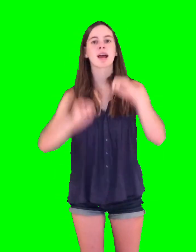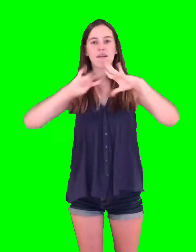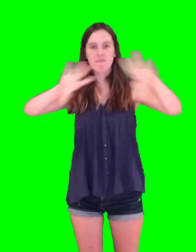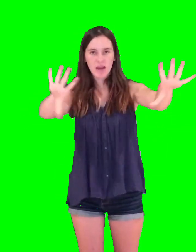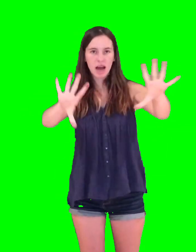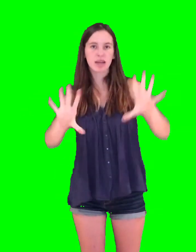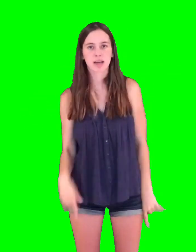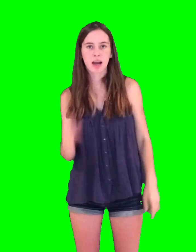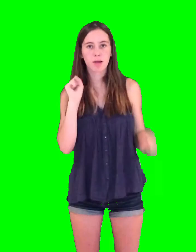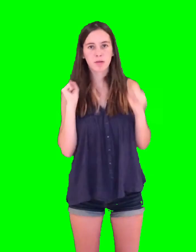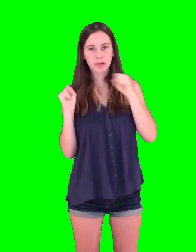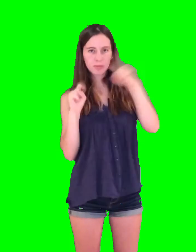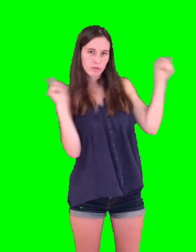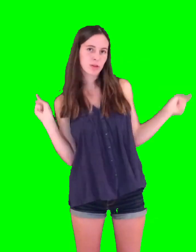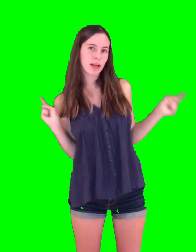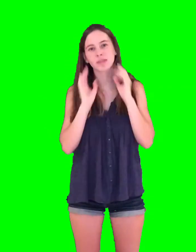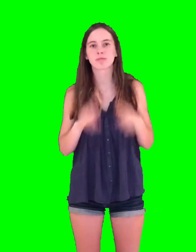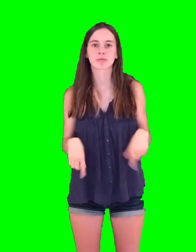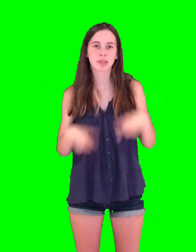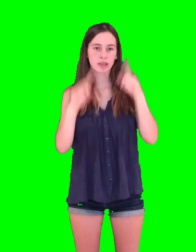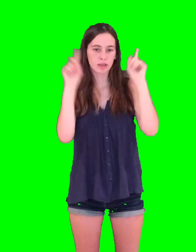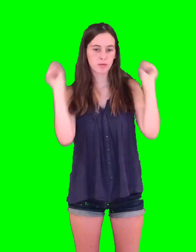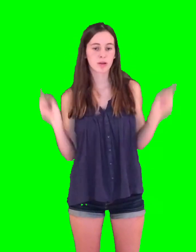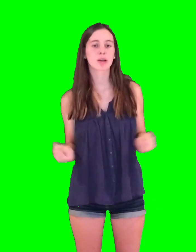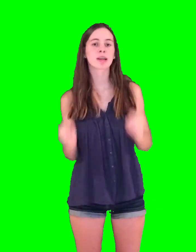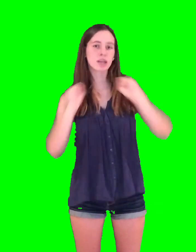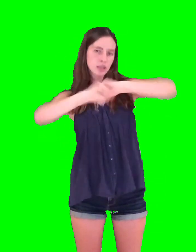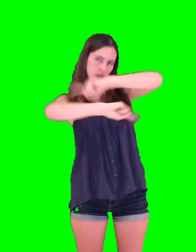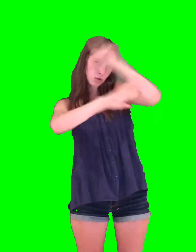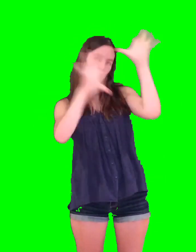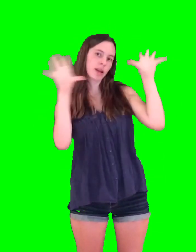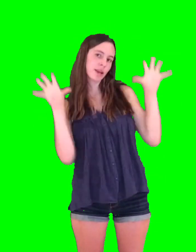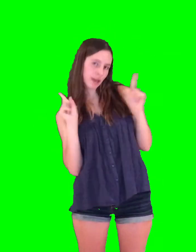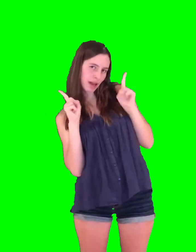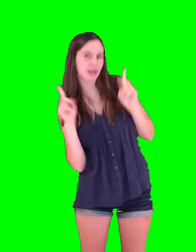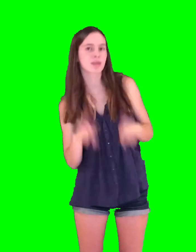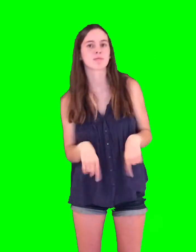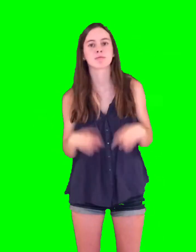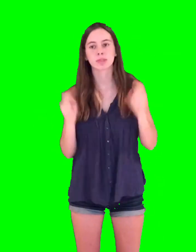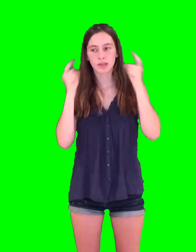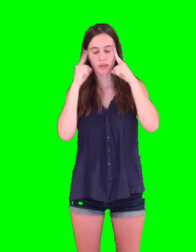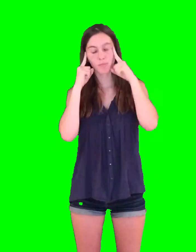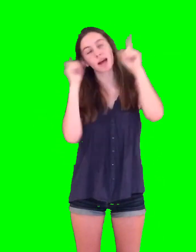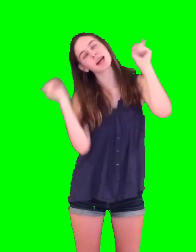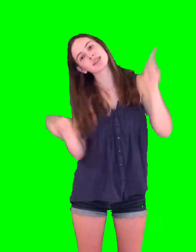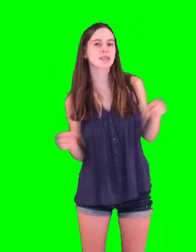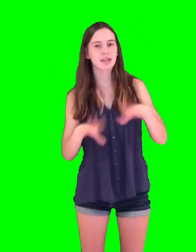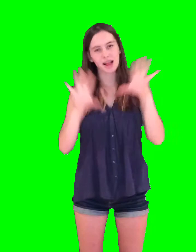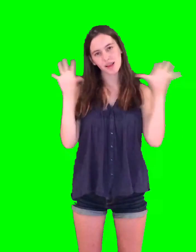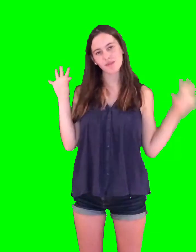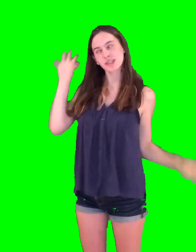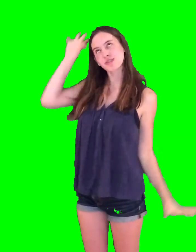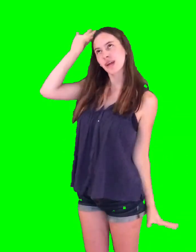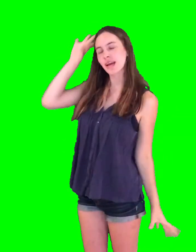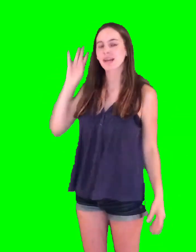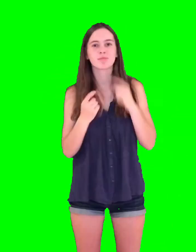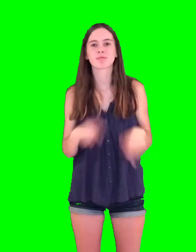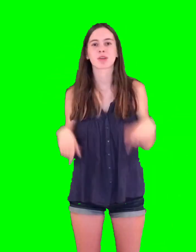like fire, burning out the way, I can light the world up for just one day, watch this madness, beautiful charade, no